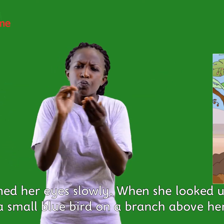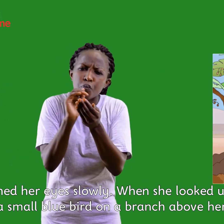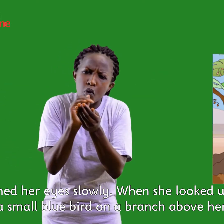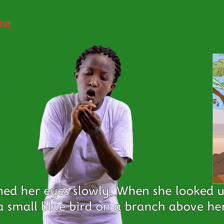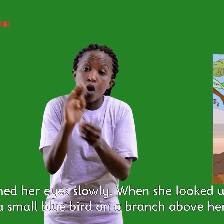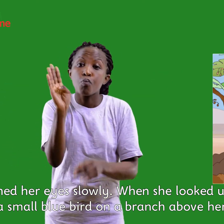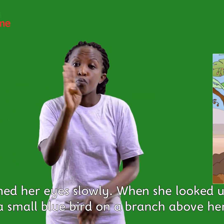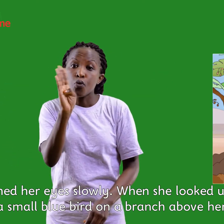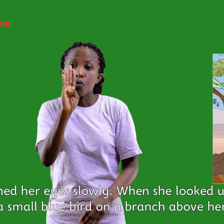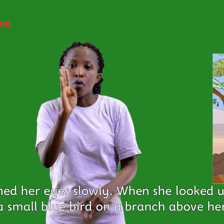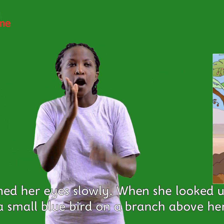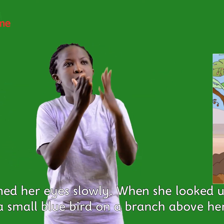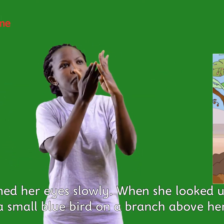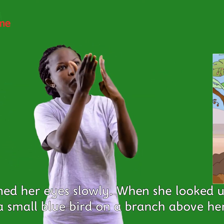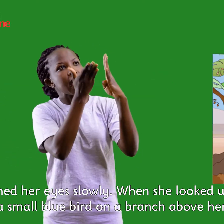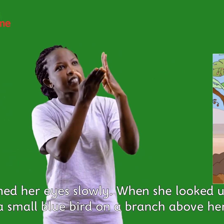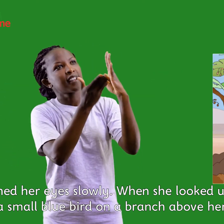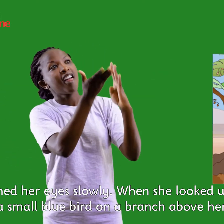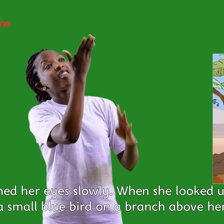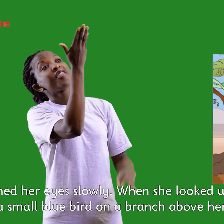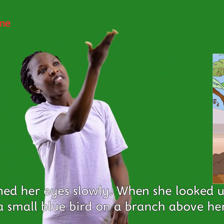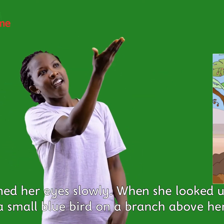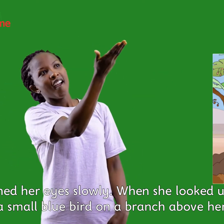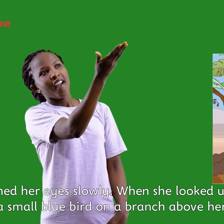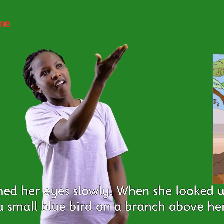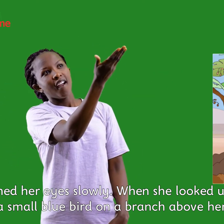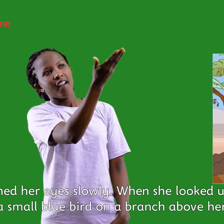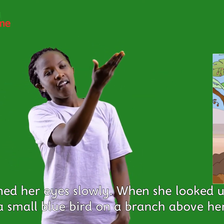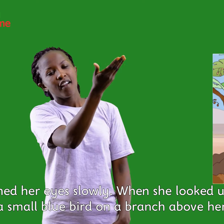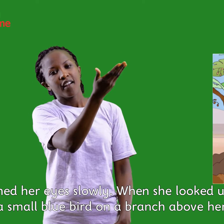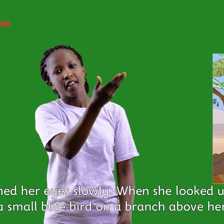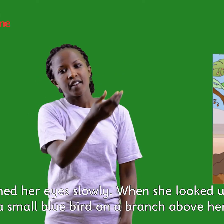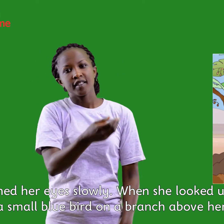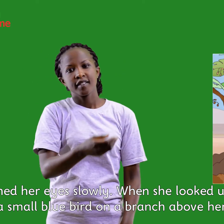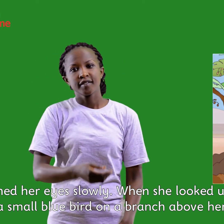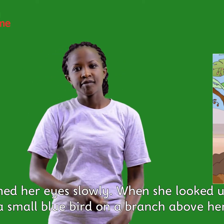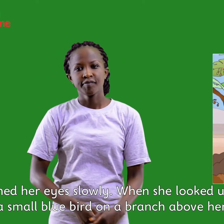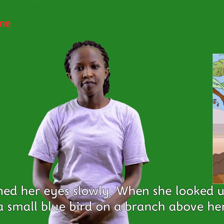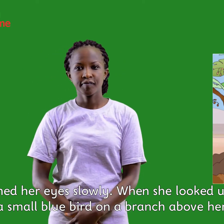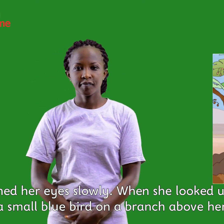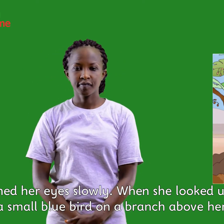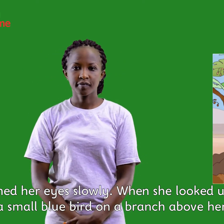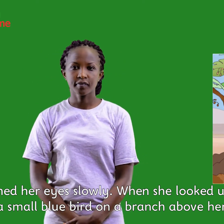Akai opened her eyes slowly. When she looked up, she saw a blue bird on a branch above her.